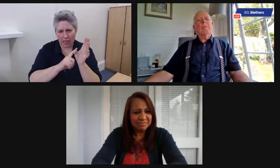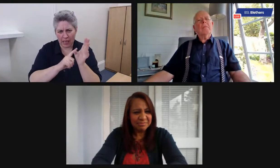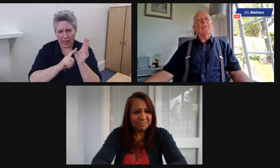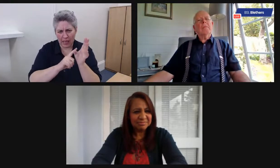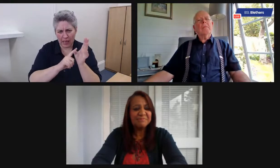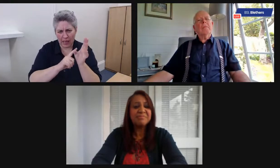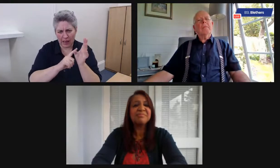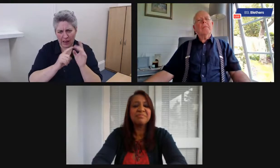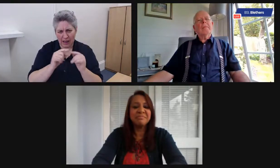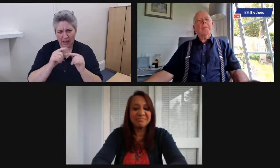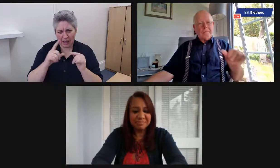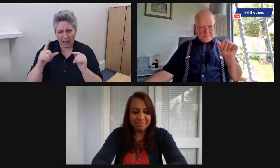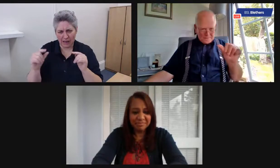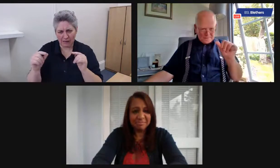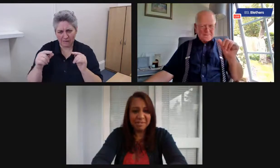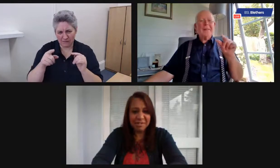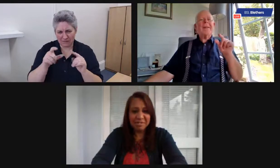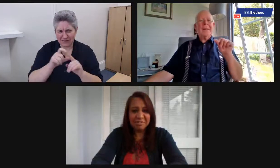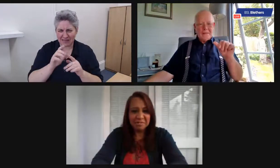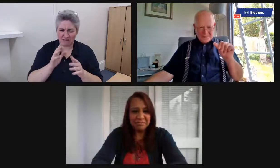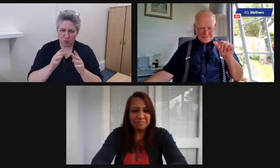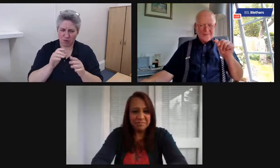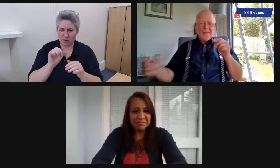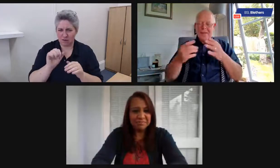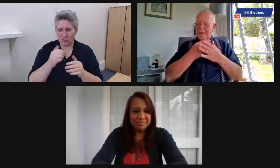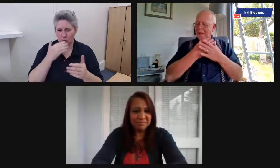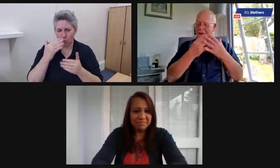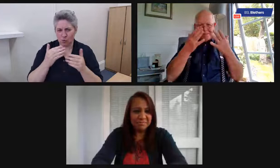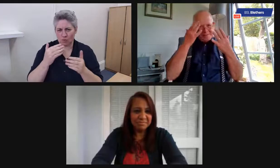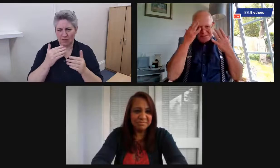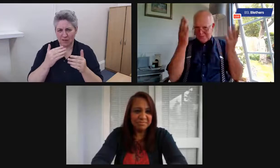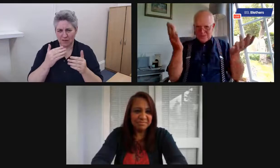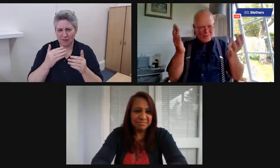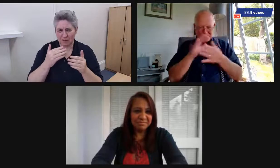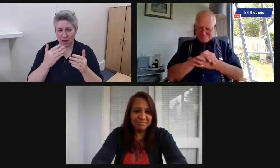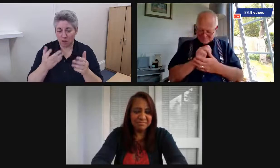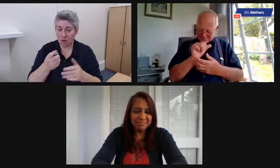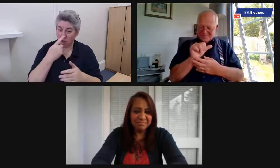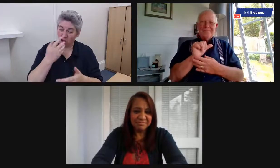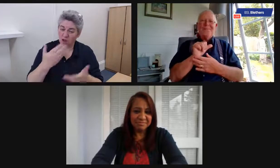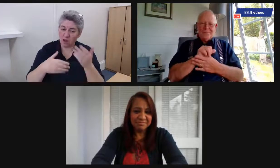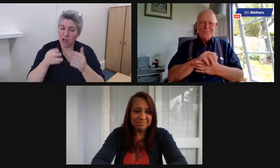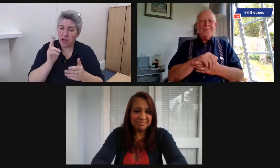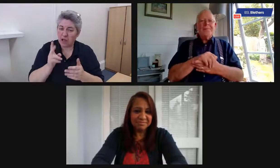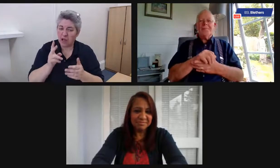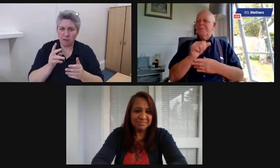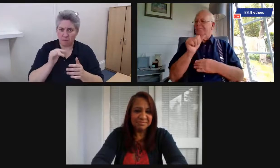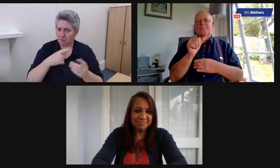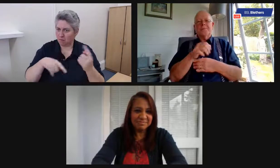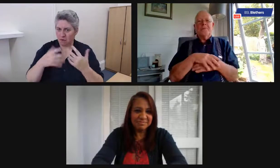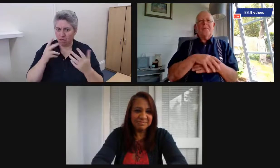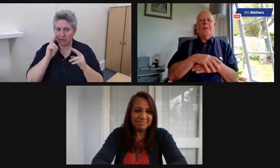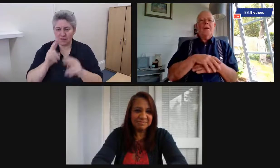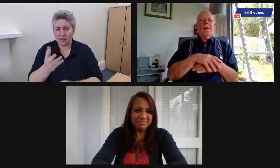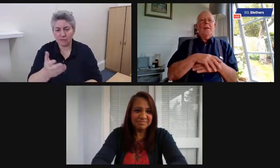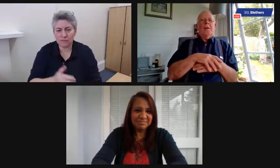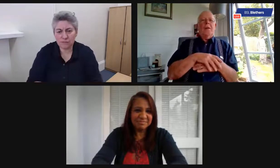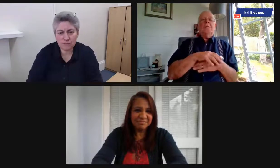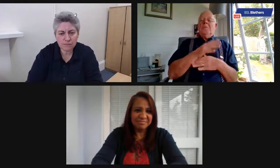your Facebook page, there was a, a section on talking about holly. Could you tell Yeah. us about